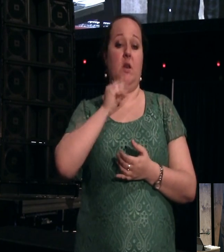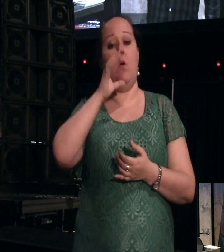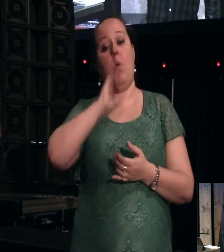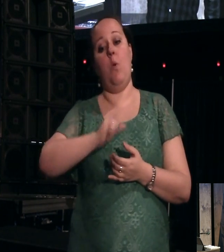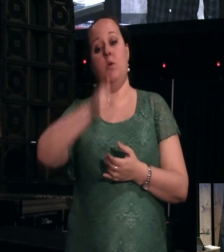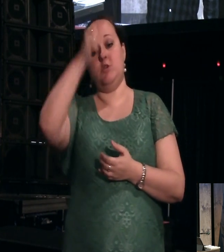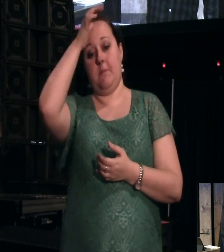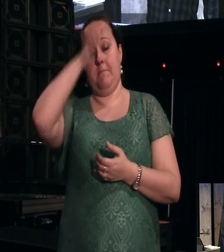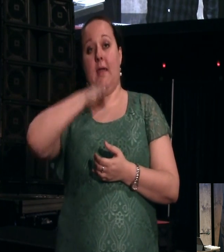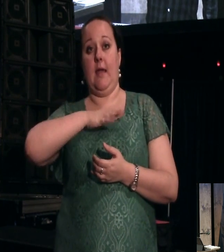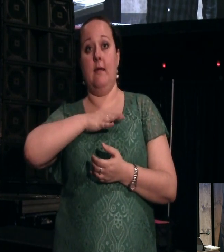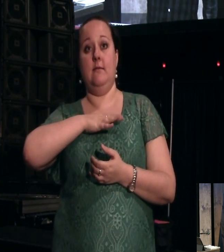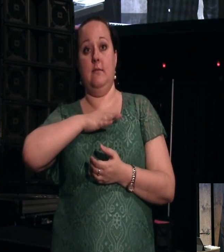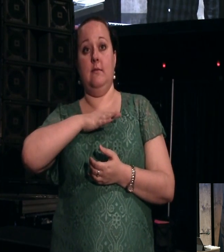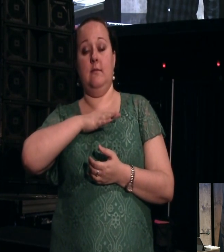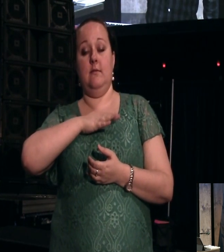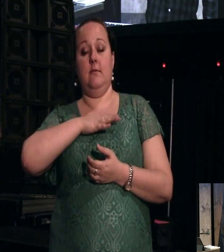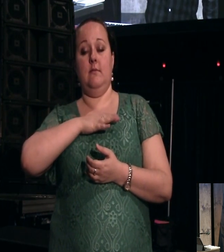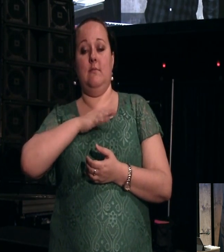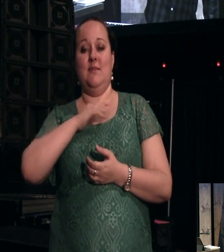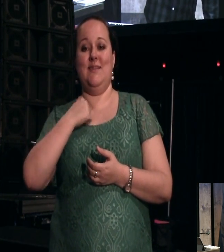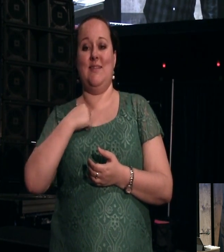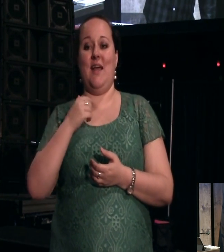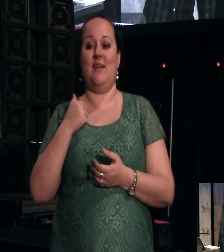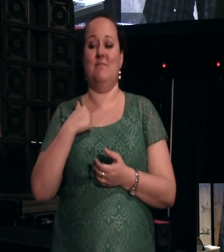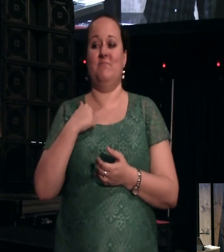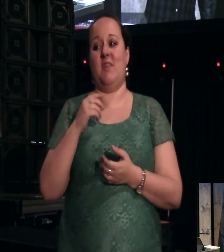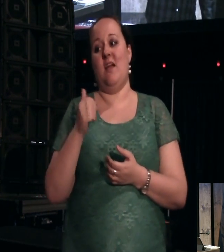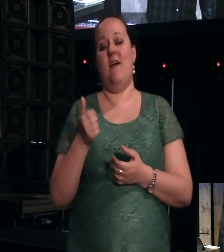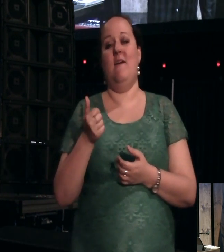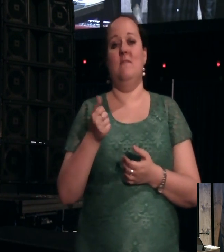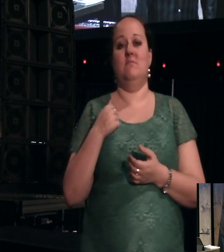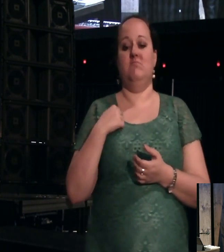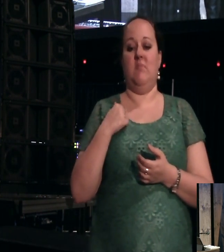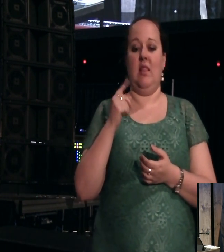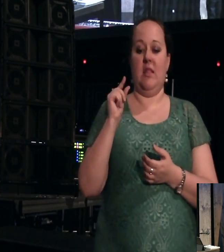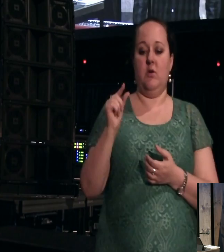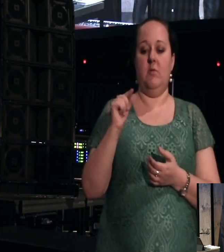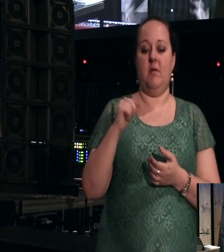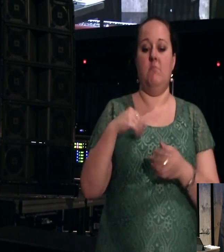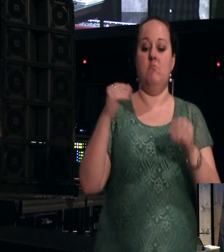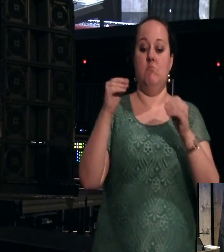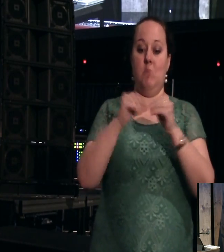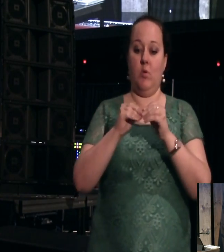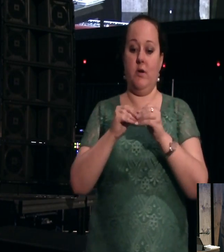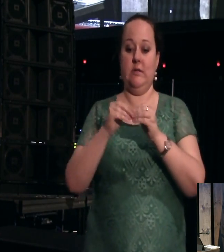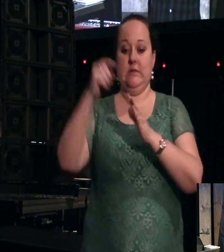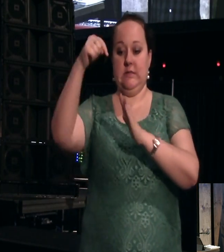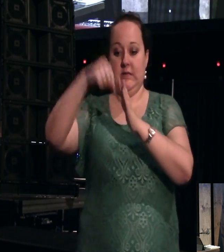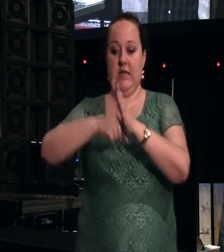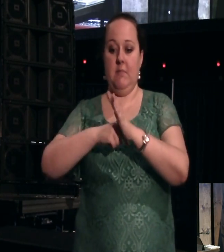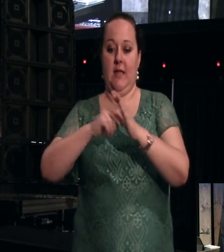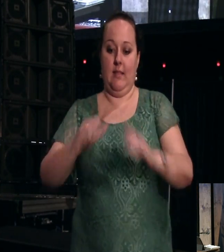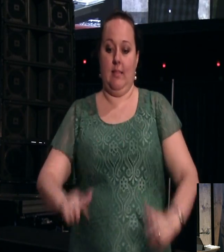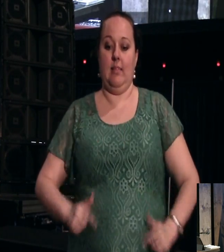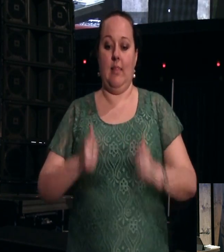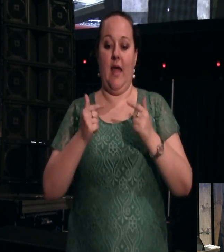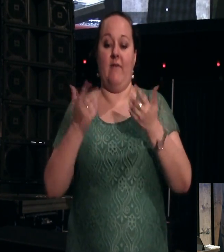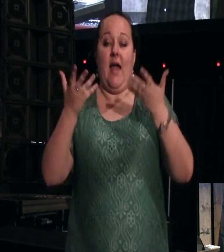college. I would find an older man, for me, an older man who is 2 or 3 seasons ahead of